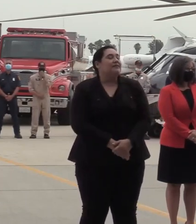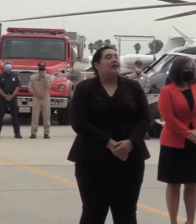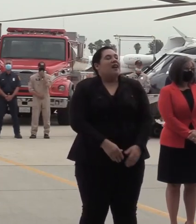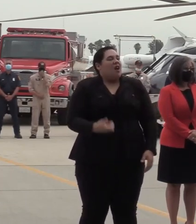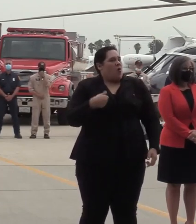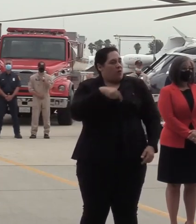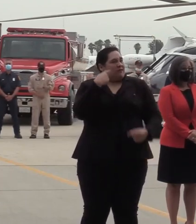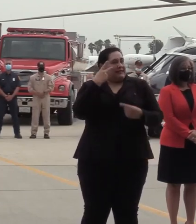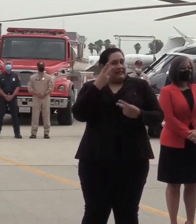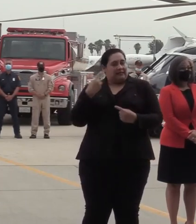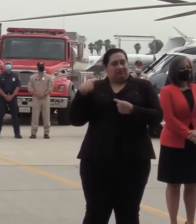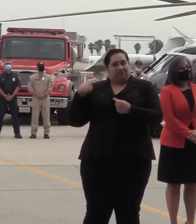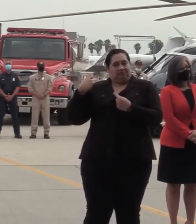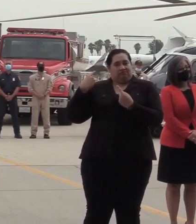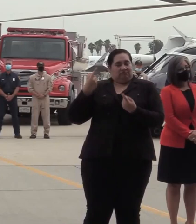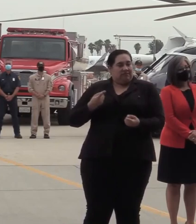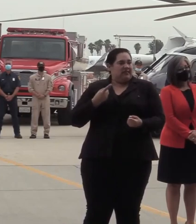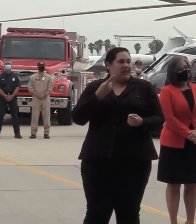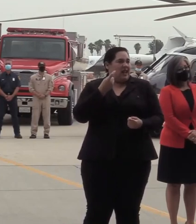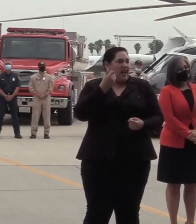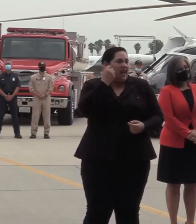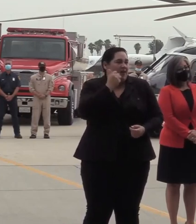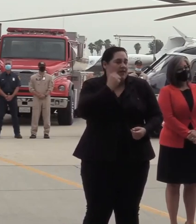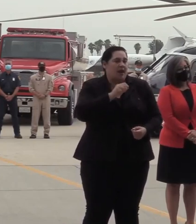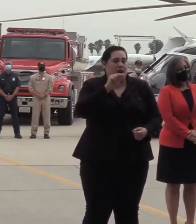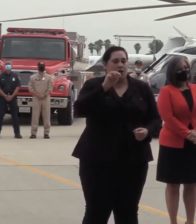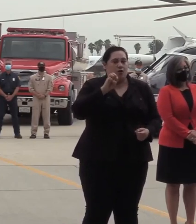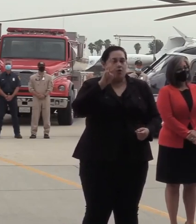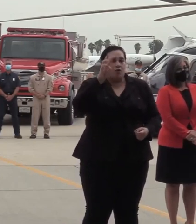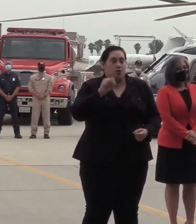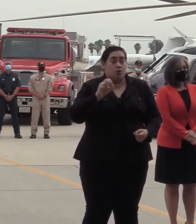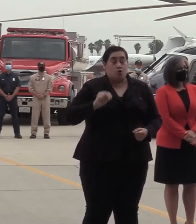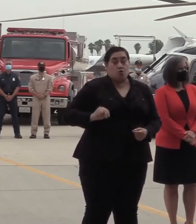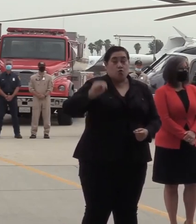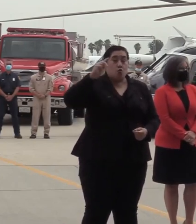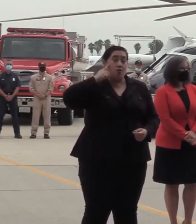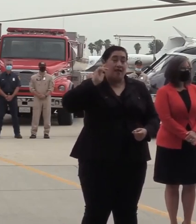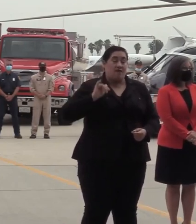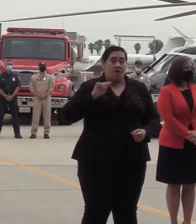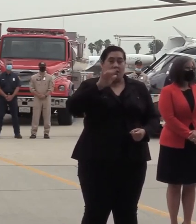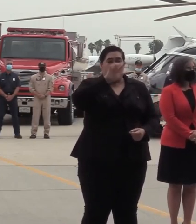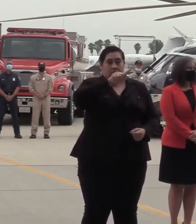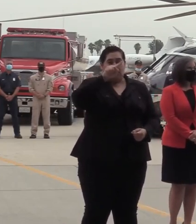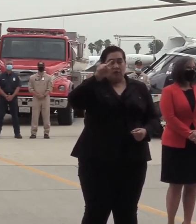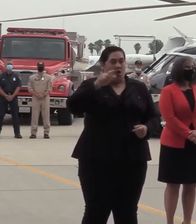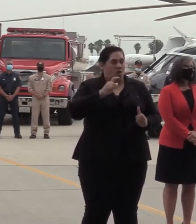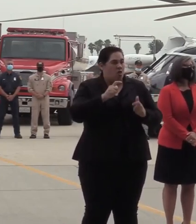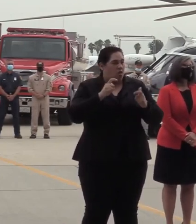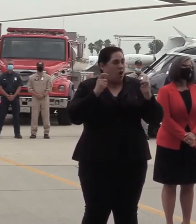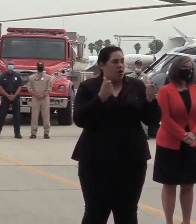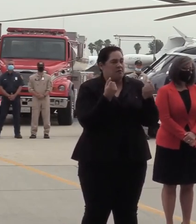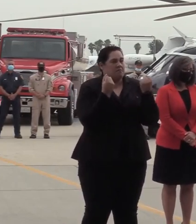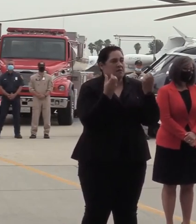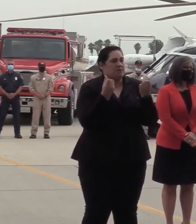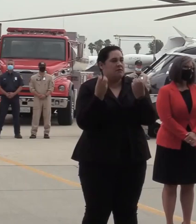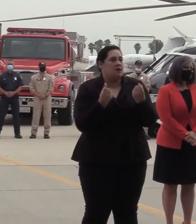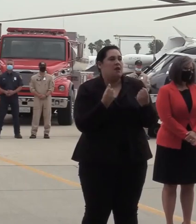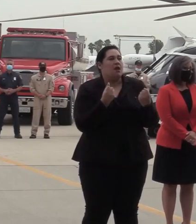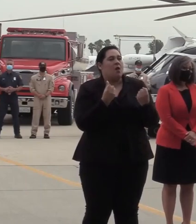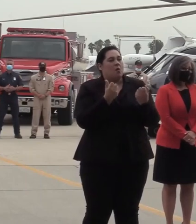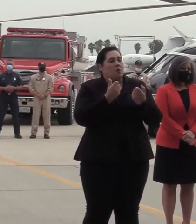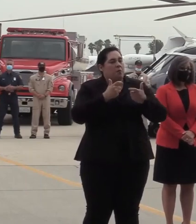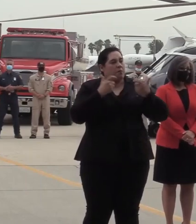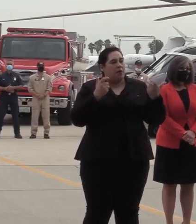As we've seen in the news each day, Northern California has multiple large brush fires burning. In